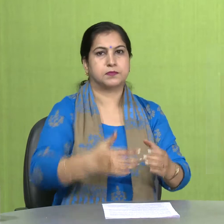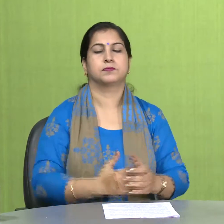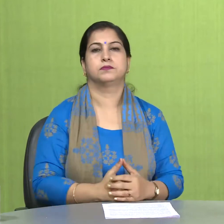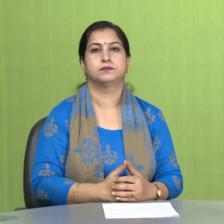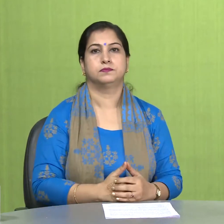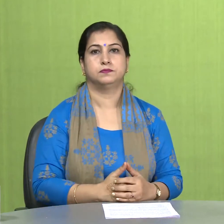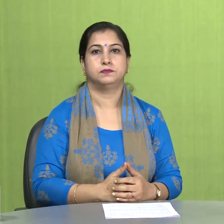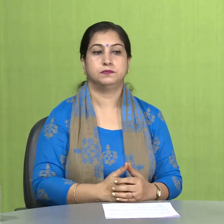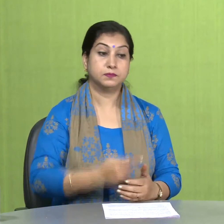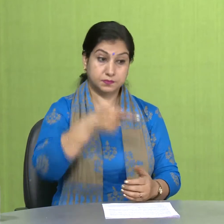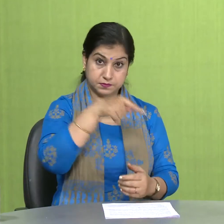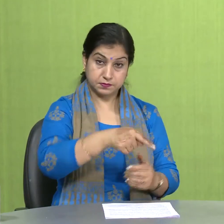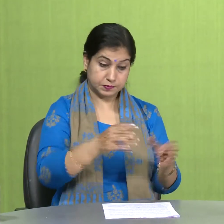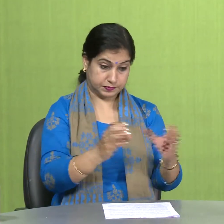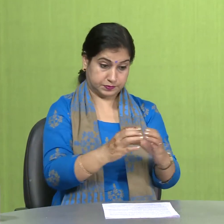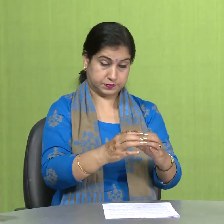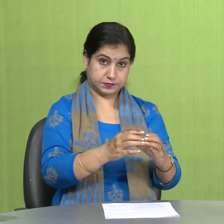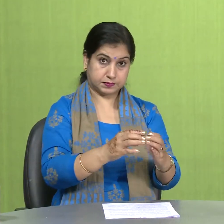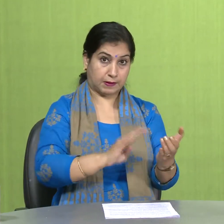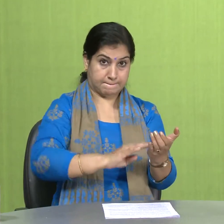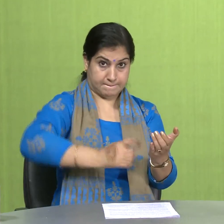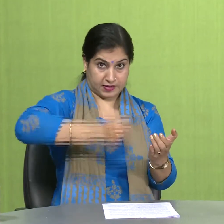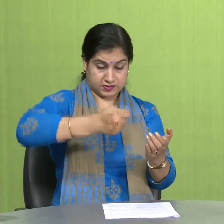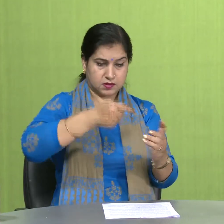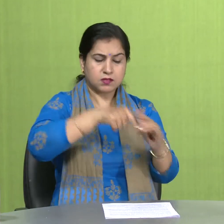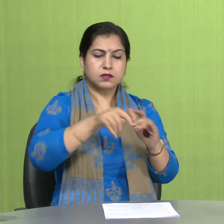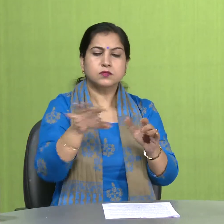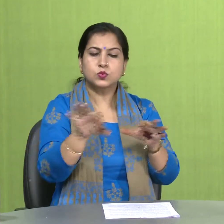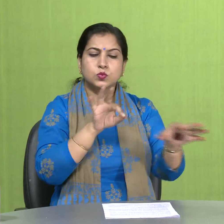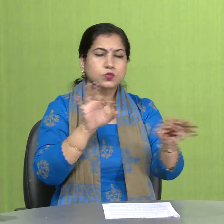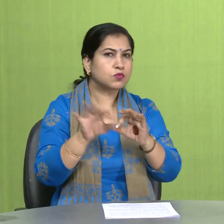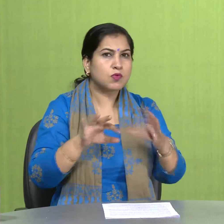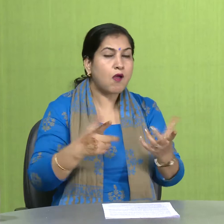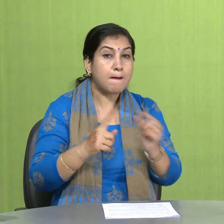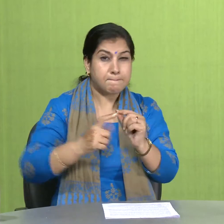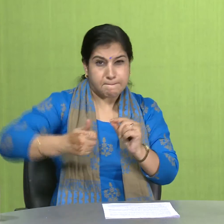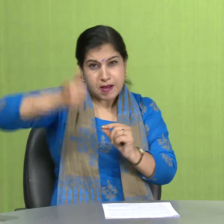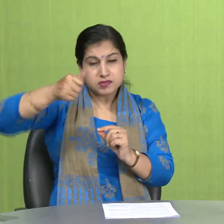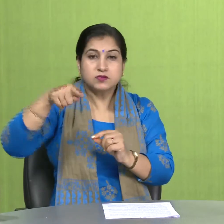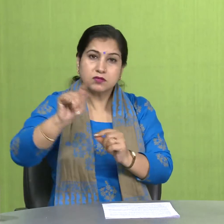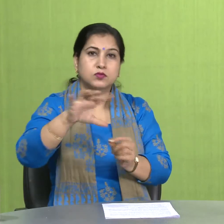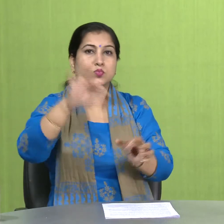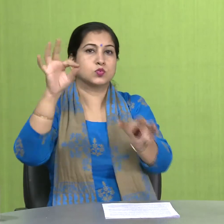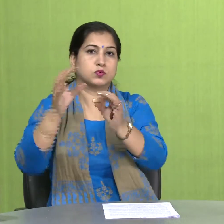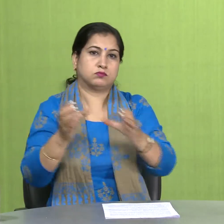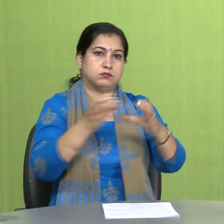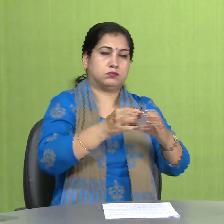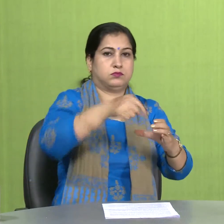The members of the Council of Ministers are appointed by the President on the advice of